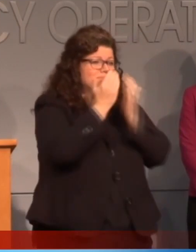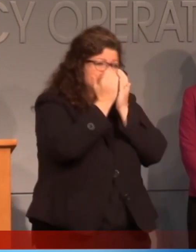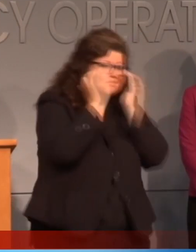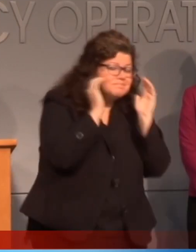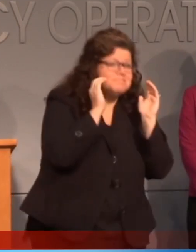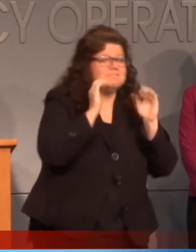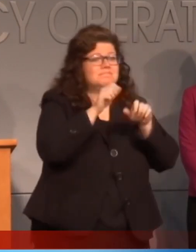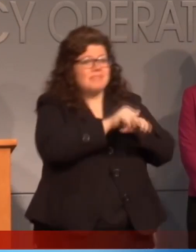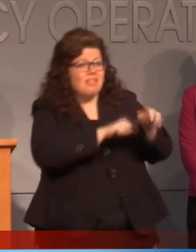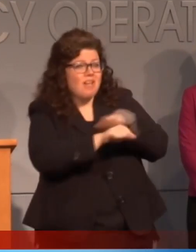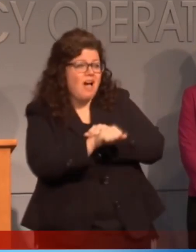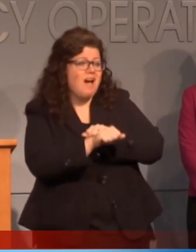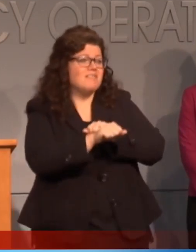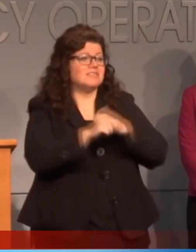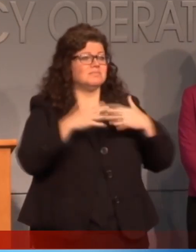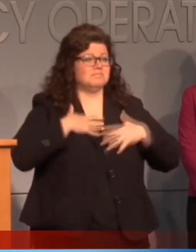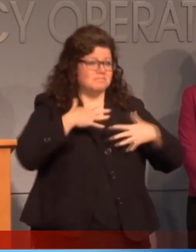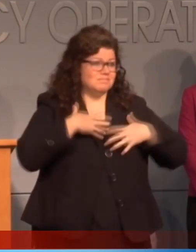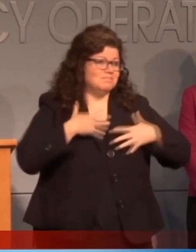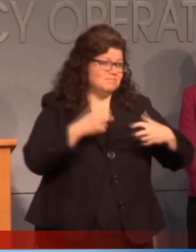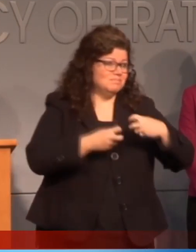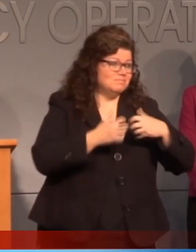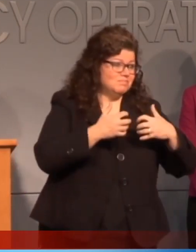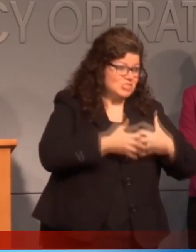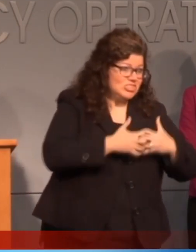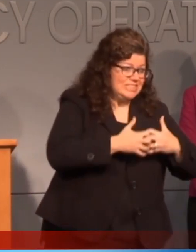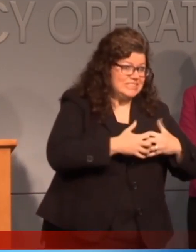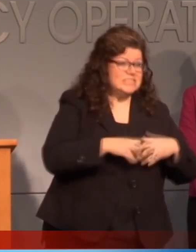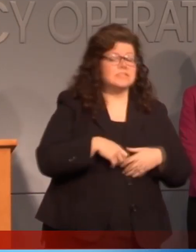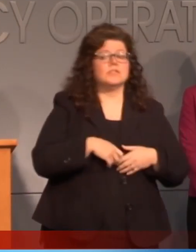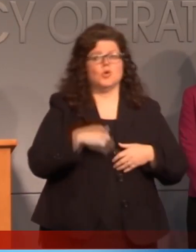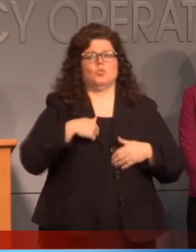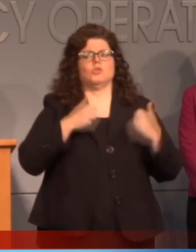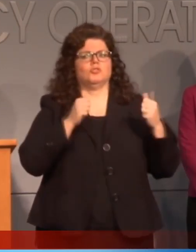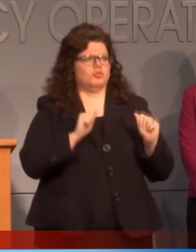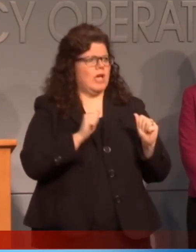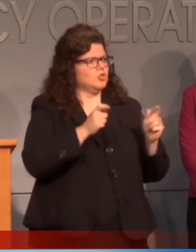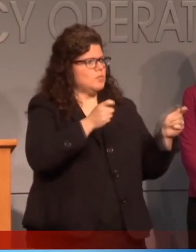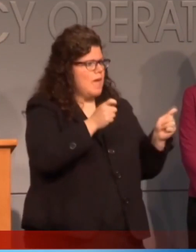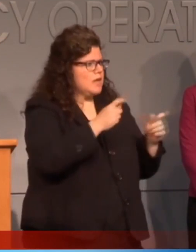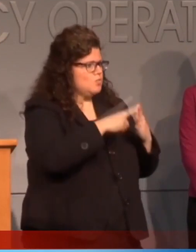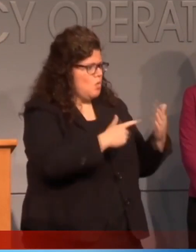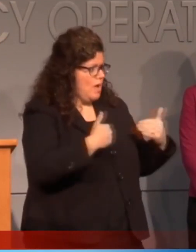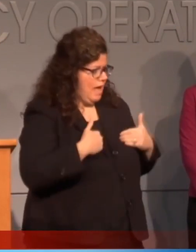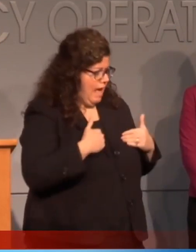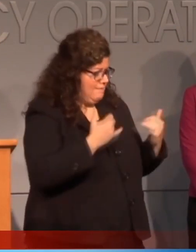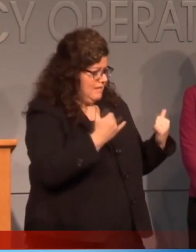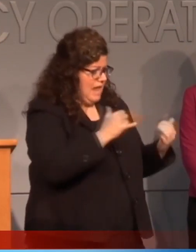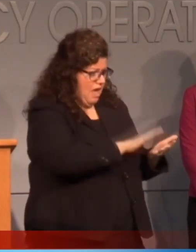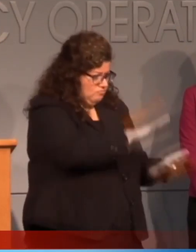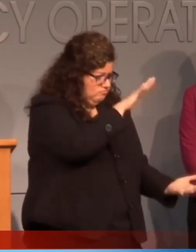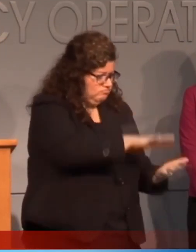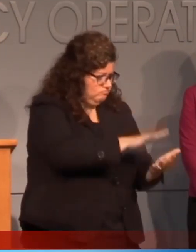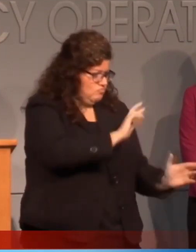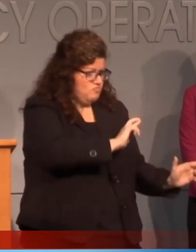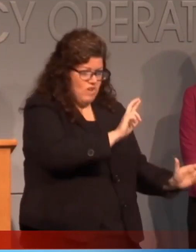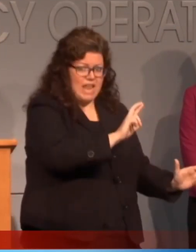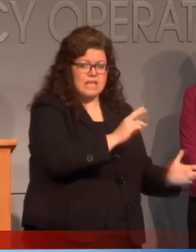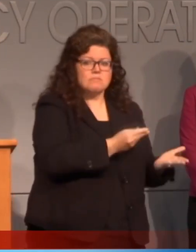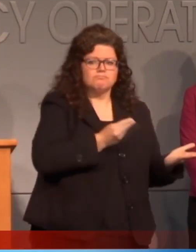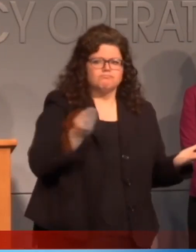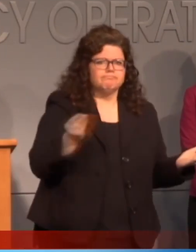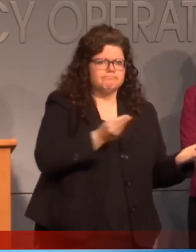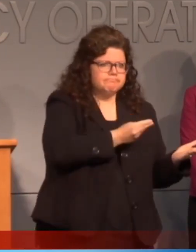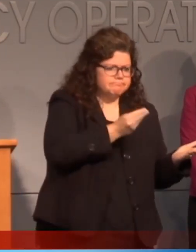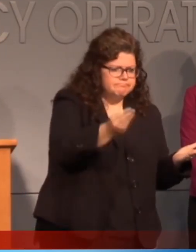ventilators. We are managing our resources, and we are ahead of other states, but we can expect